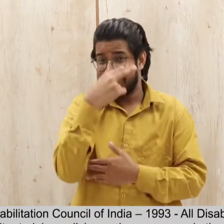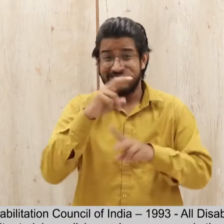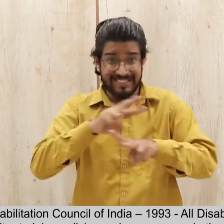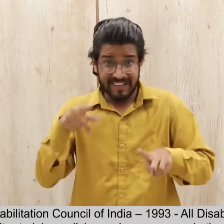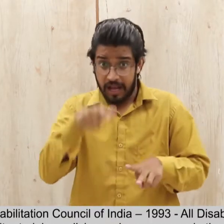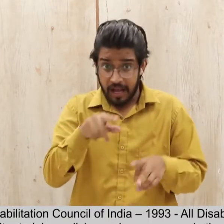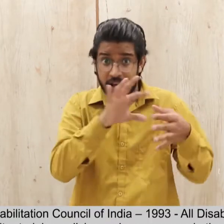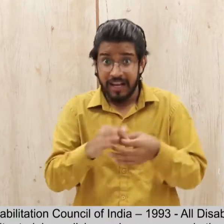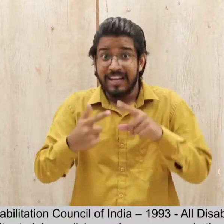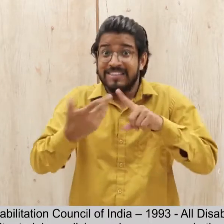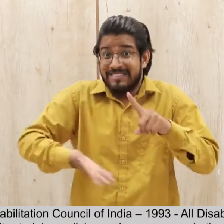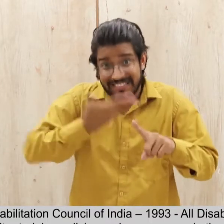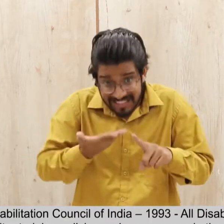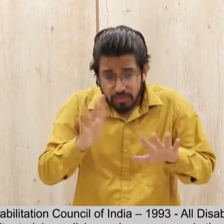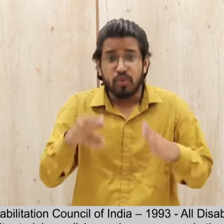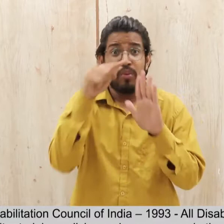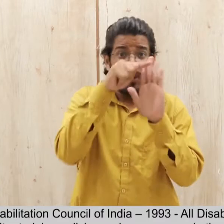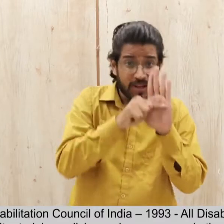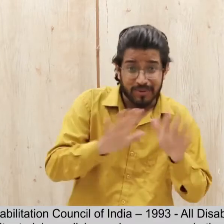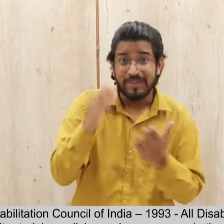the rehabilitative sector,